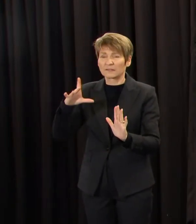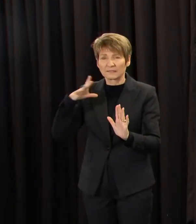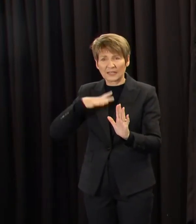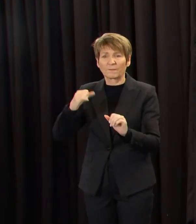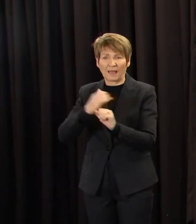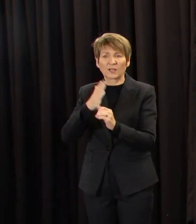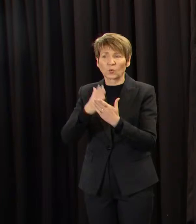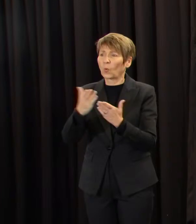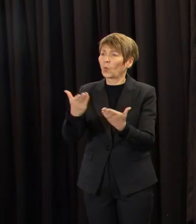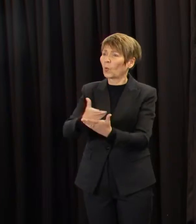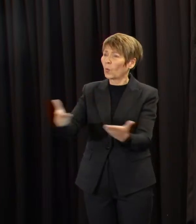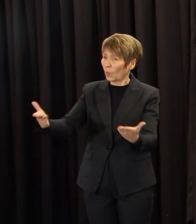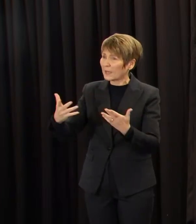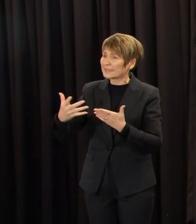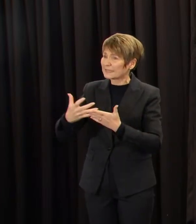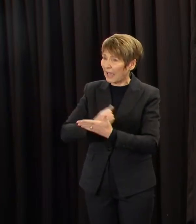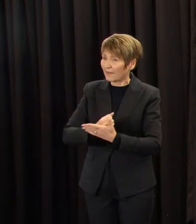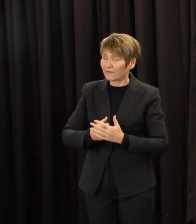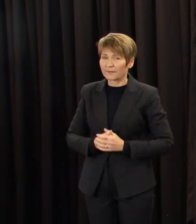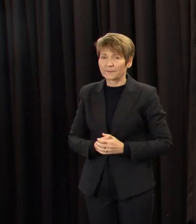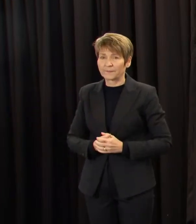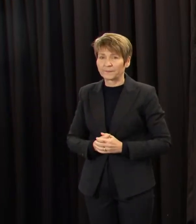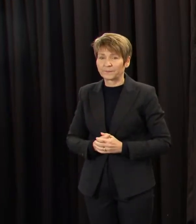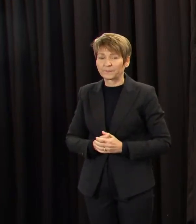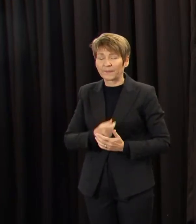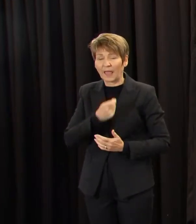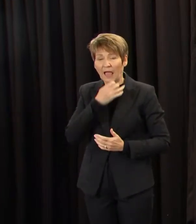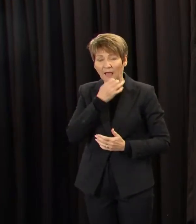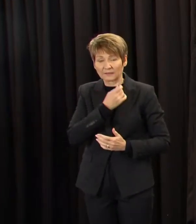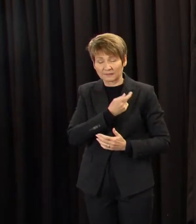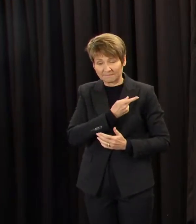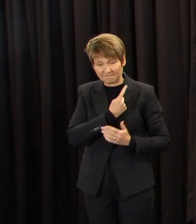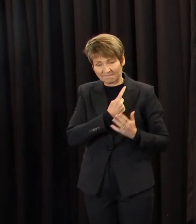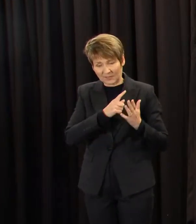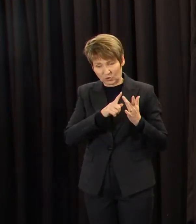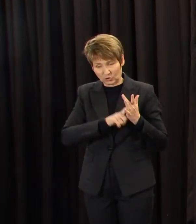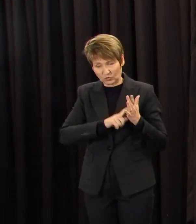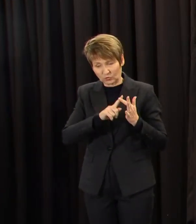important. Jerome, I think they have some questions for you.